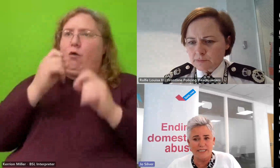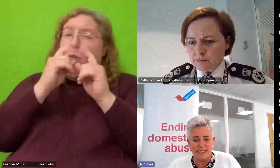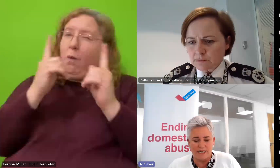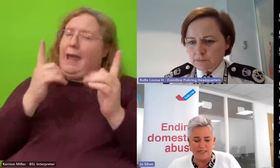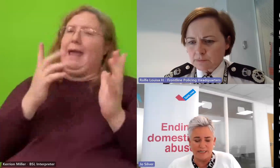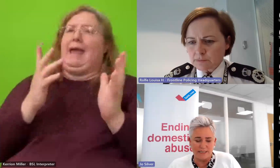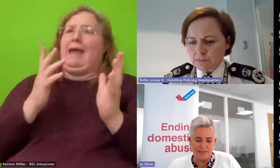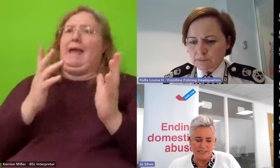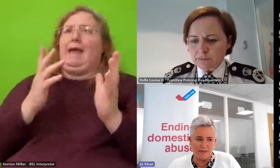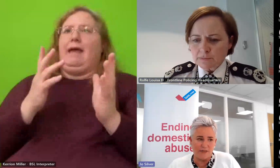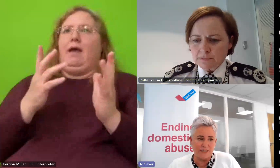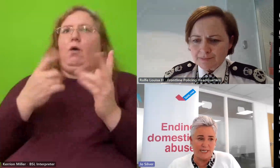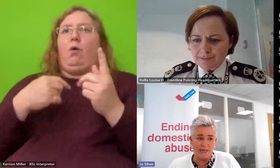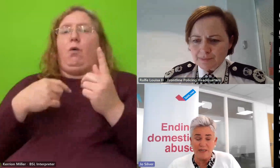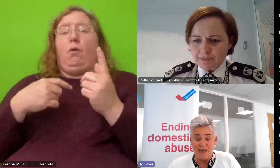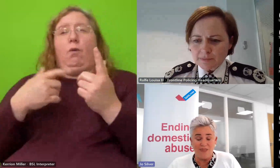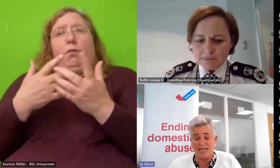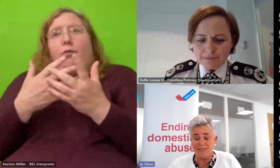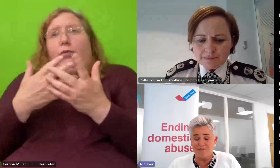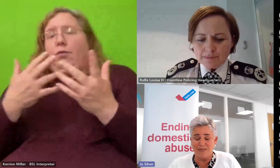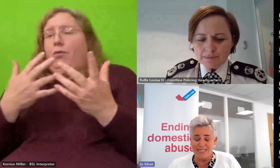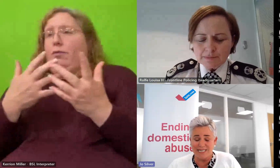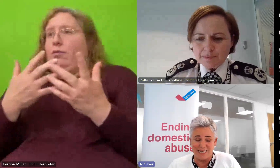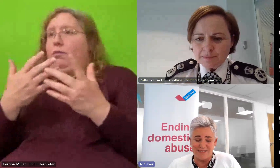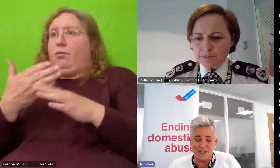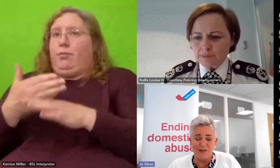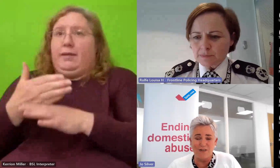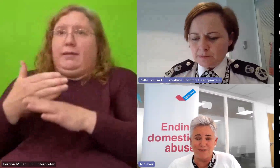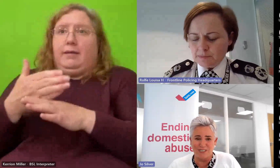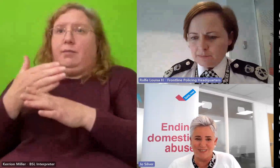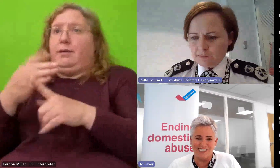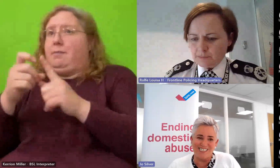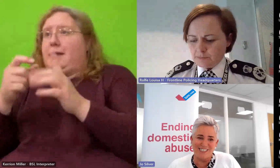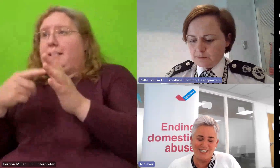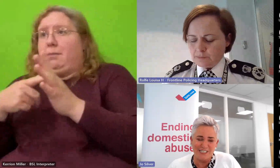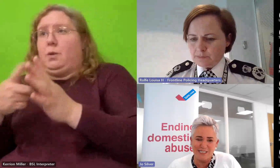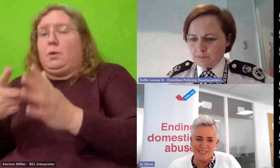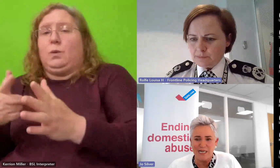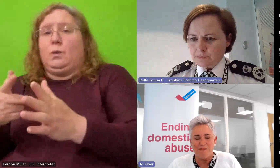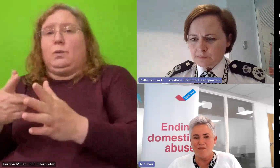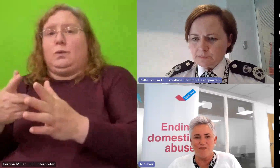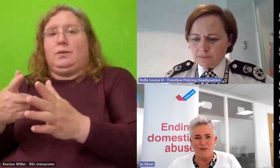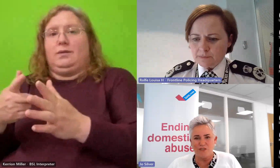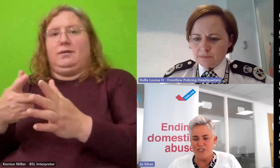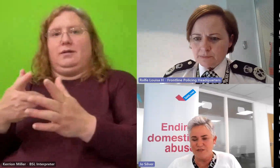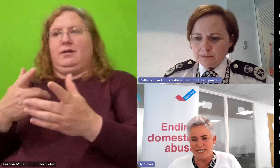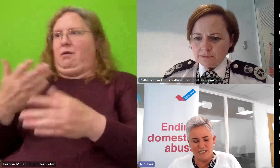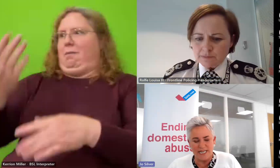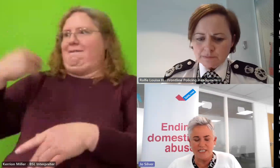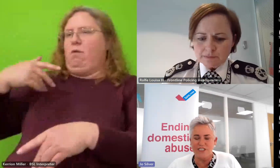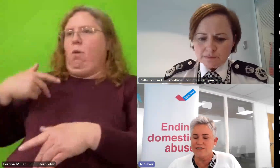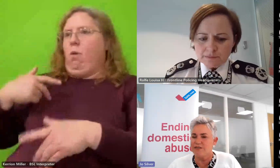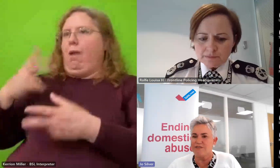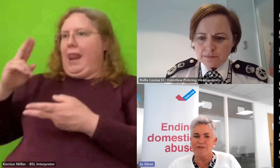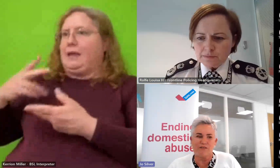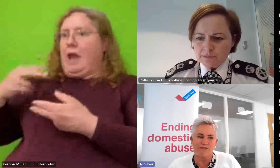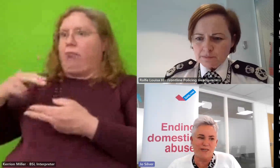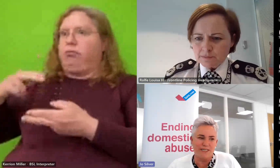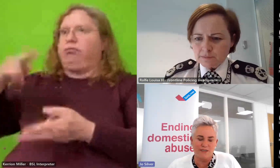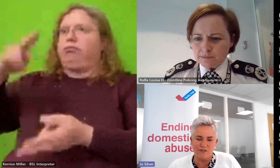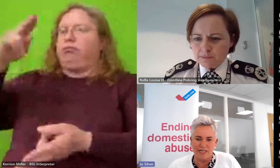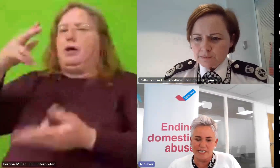at pace at domestic abuse now. That hasn't been the case for the whole of the 20 years, but we've got new legislation